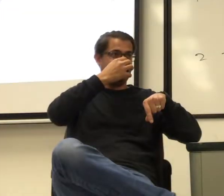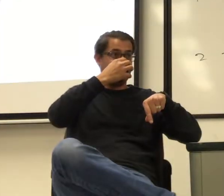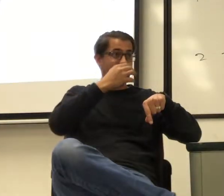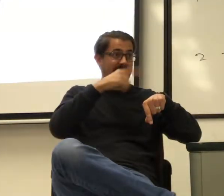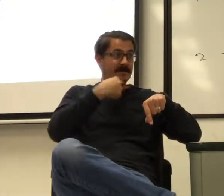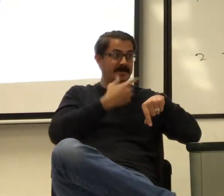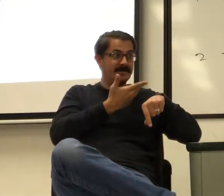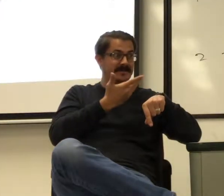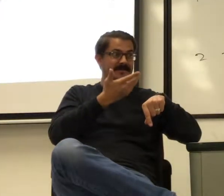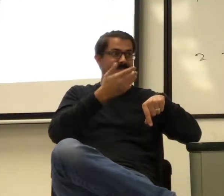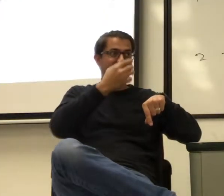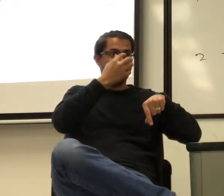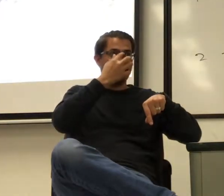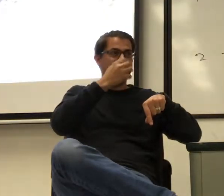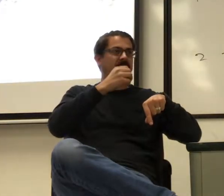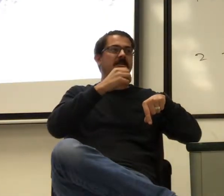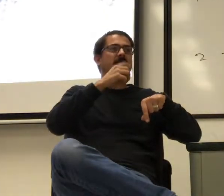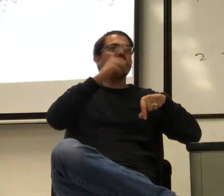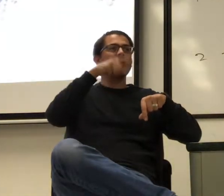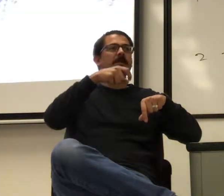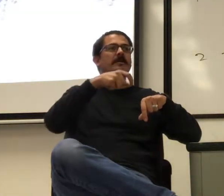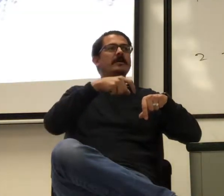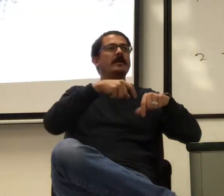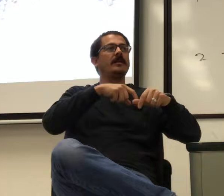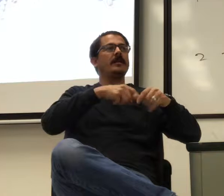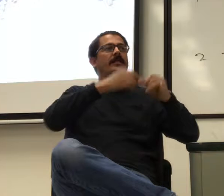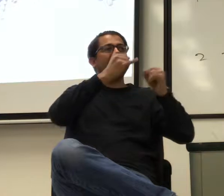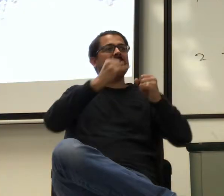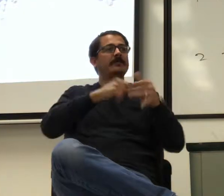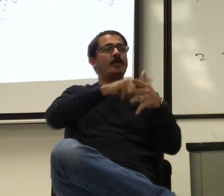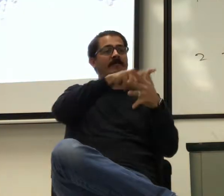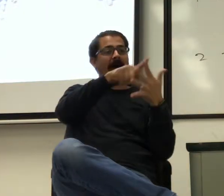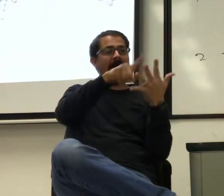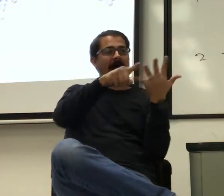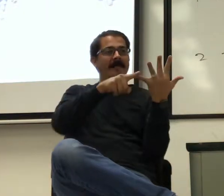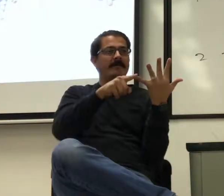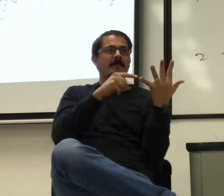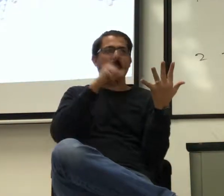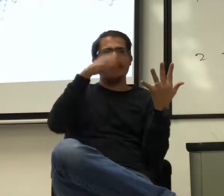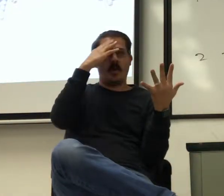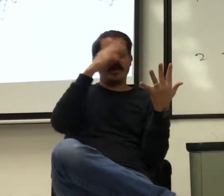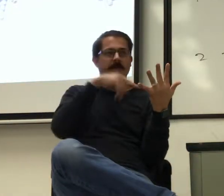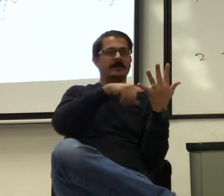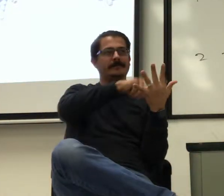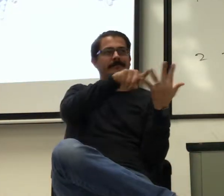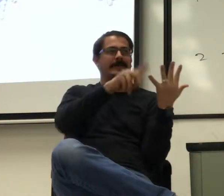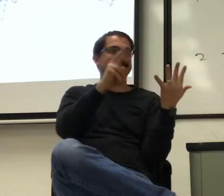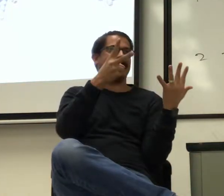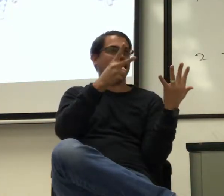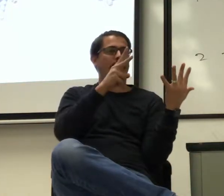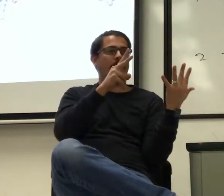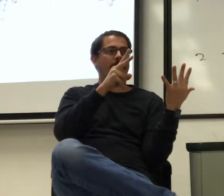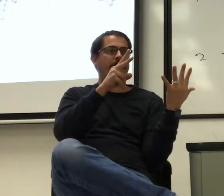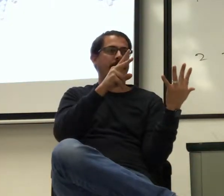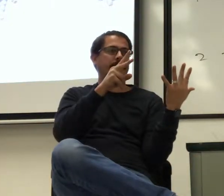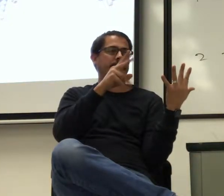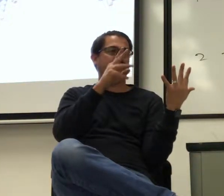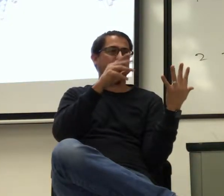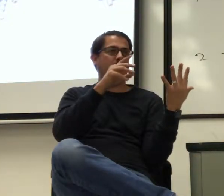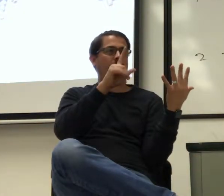Don't gotta individually name the 5, just call them all secondary bronchi or a lobar bronchus. You're gonna get it